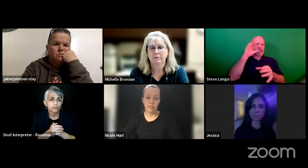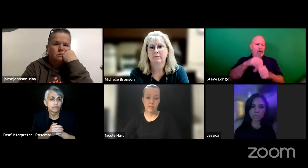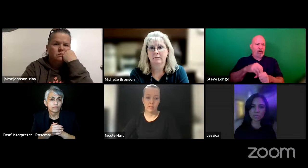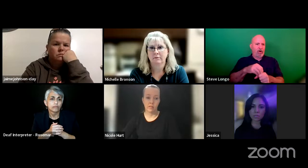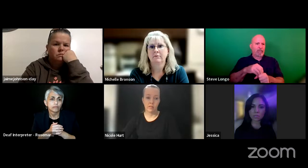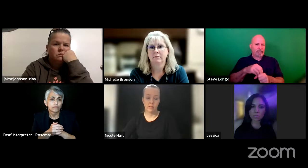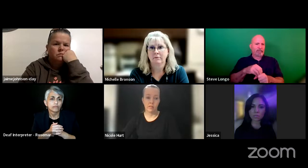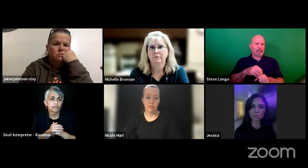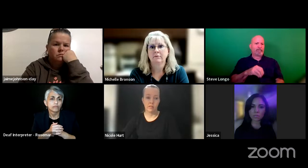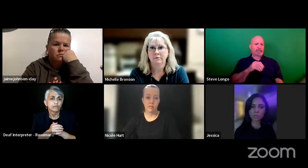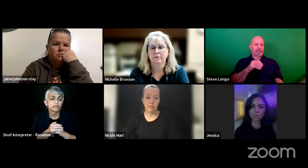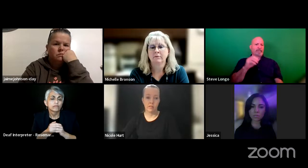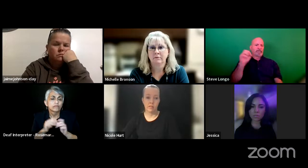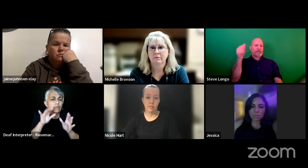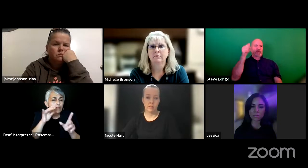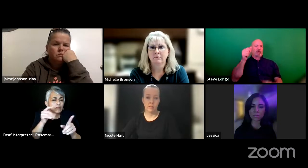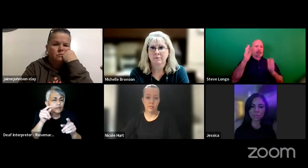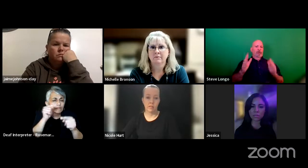process.